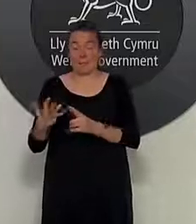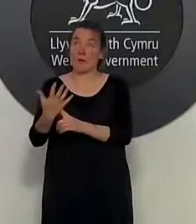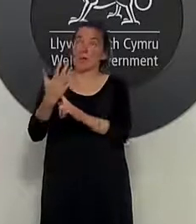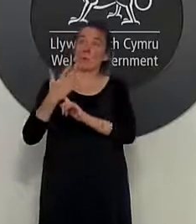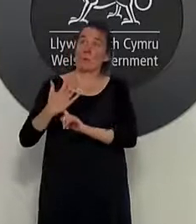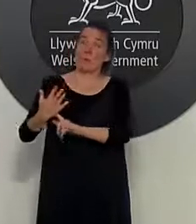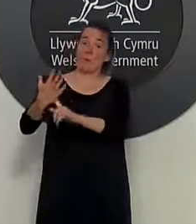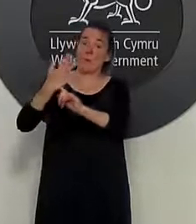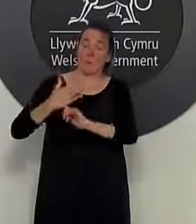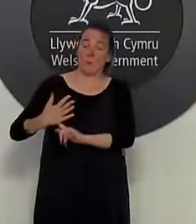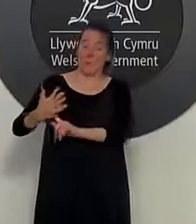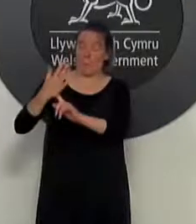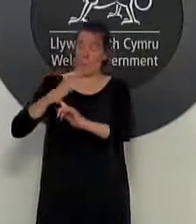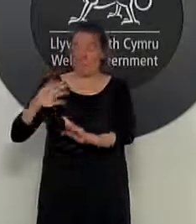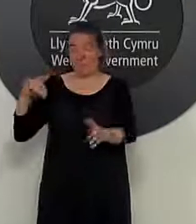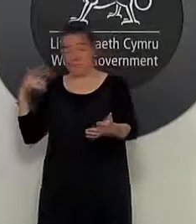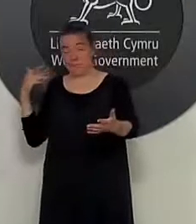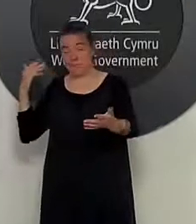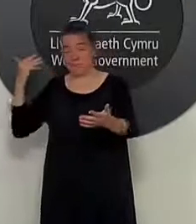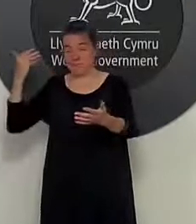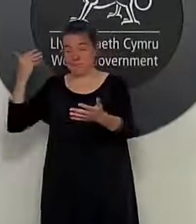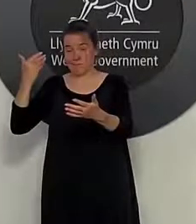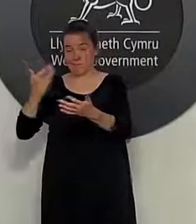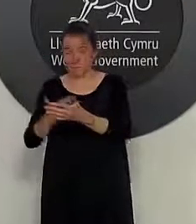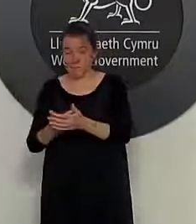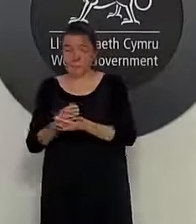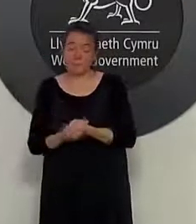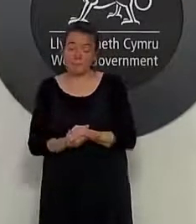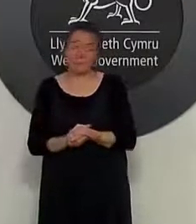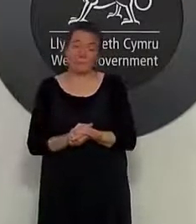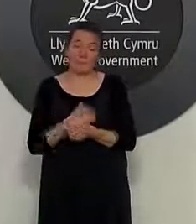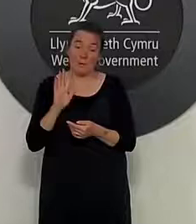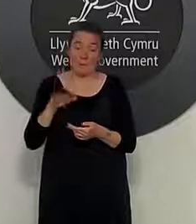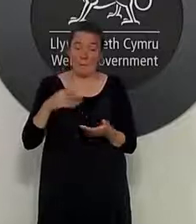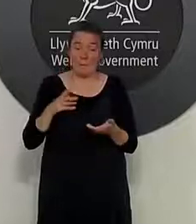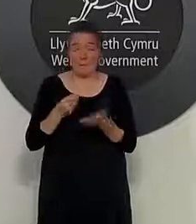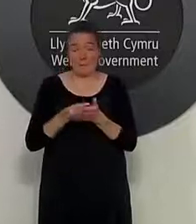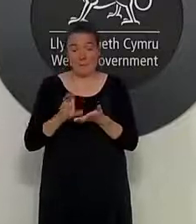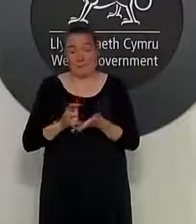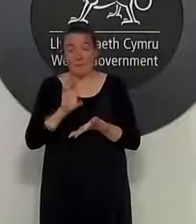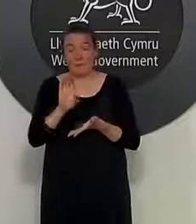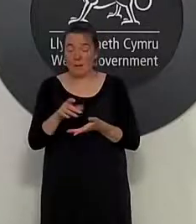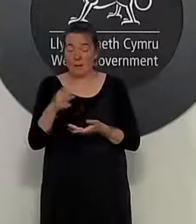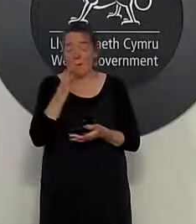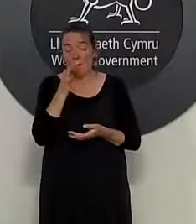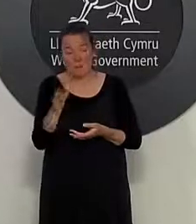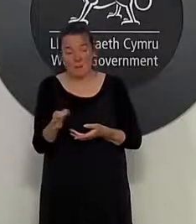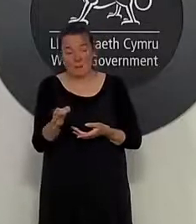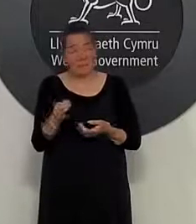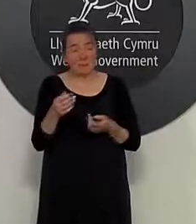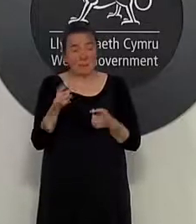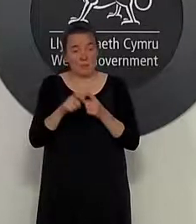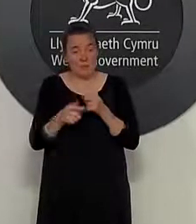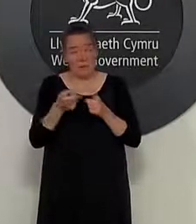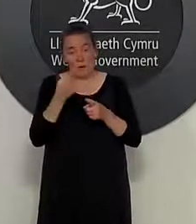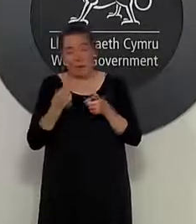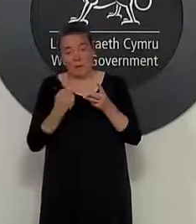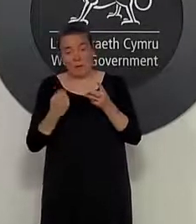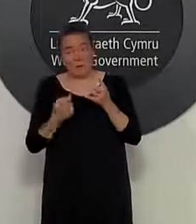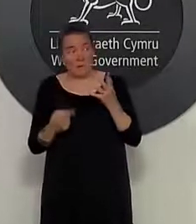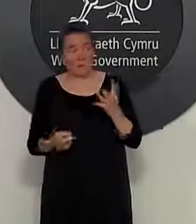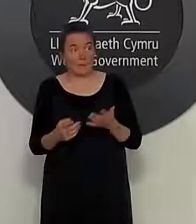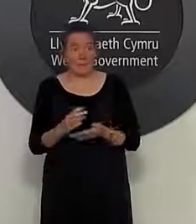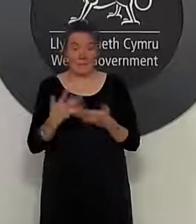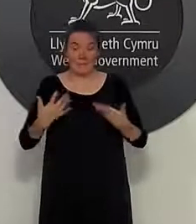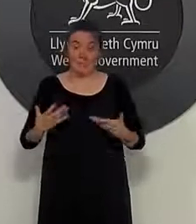pressure over the whole of the time since that money was made available. We are asking it to do an enormous amount in